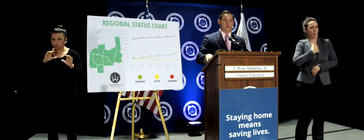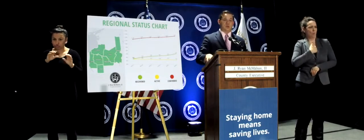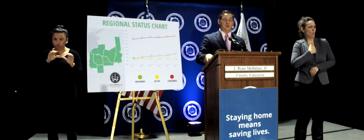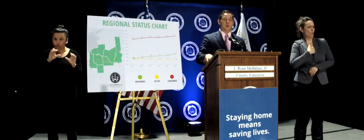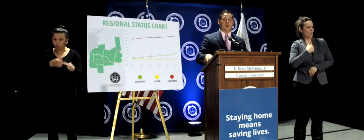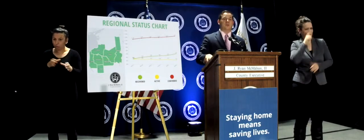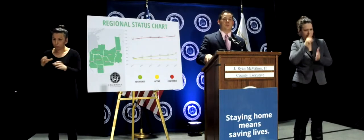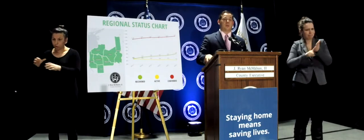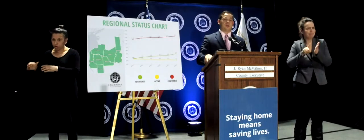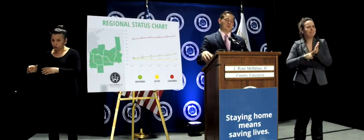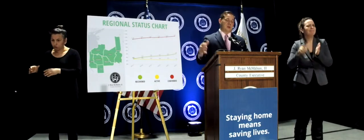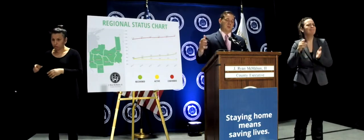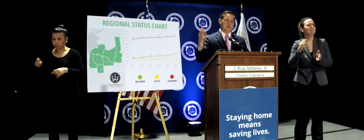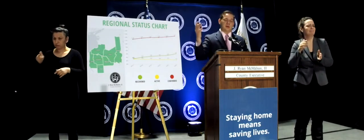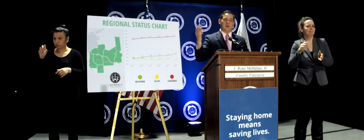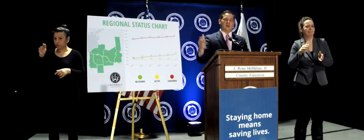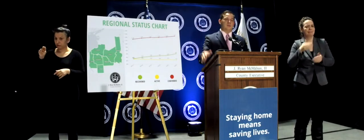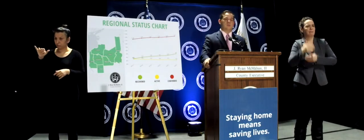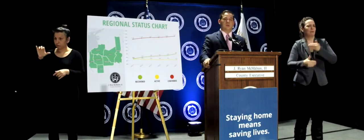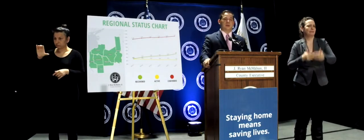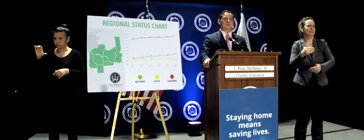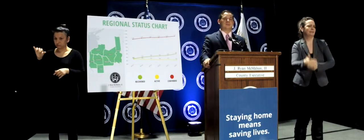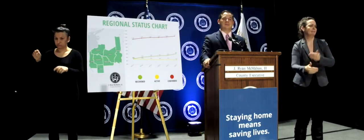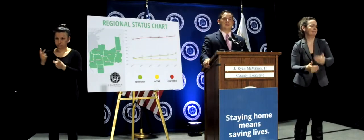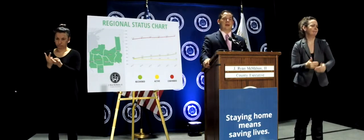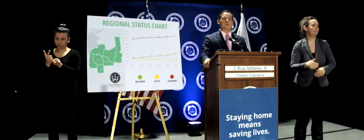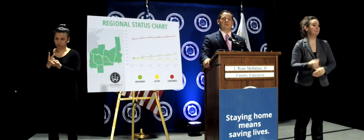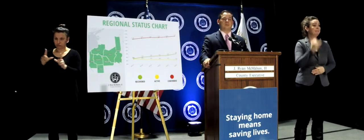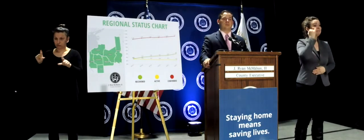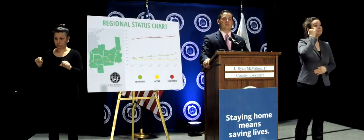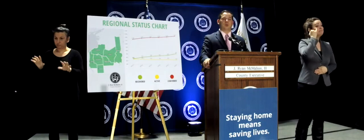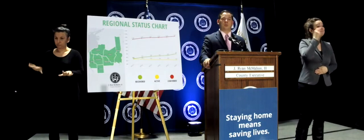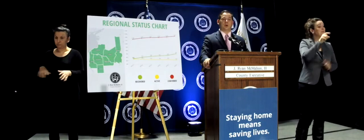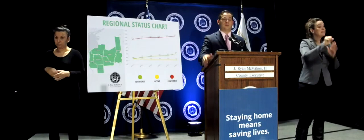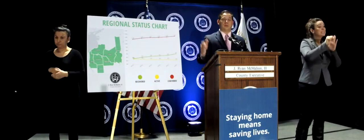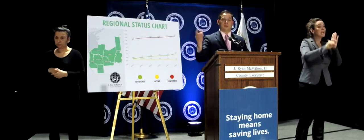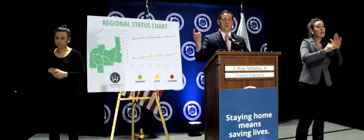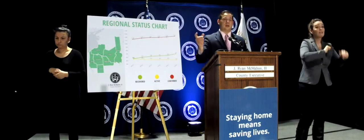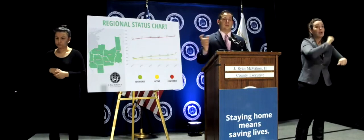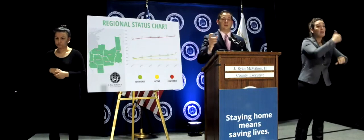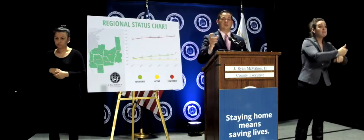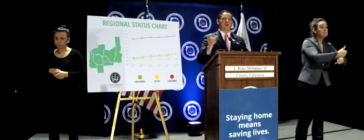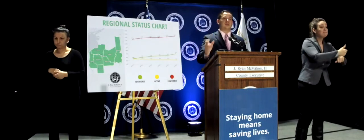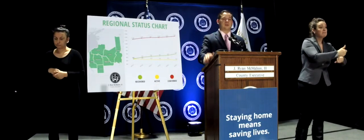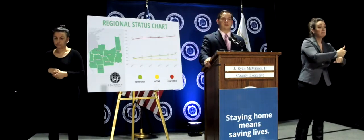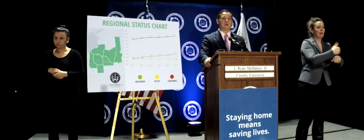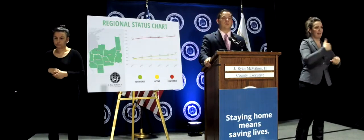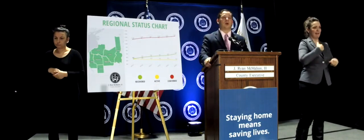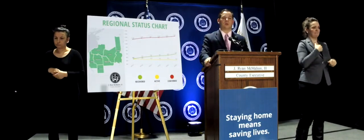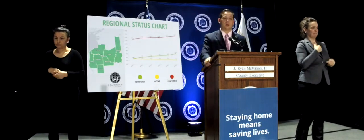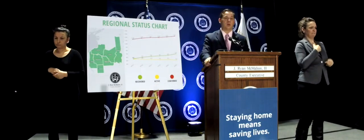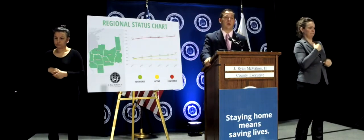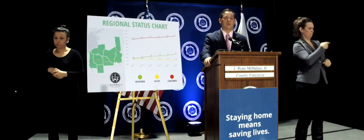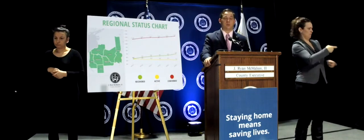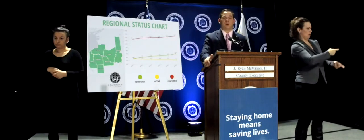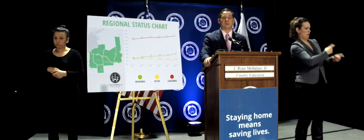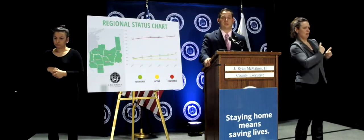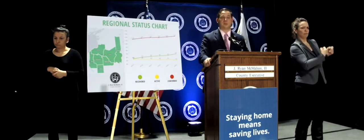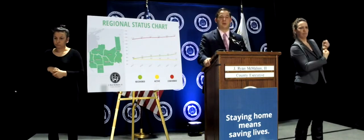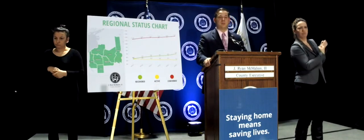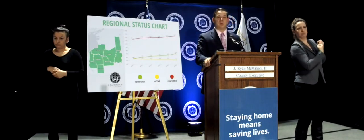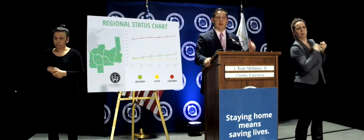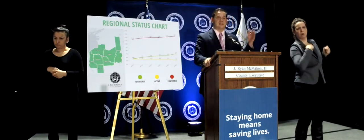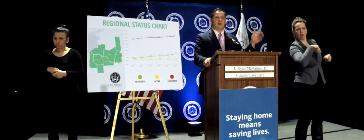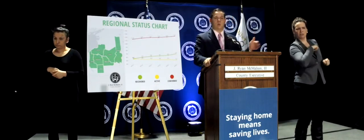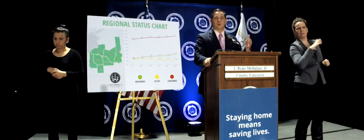those resources to local health departments, and maybe we get 10 Bloomberg affiliated tracers and working with our local health department